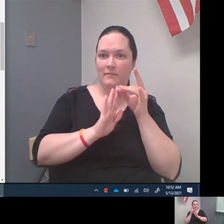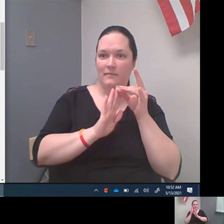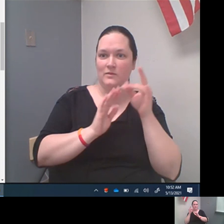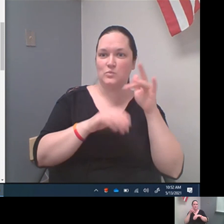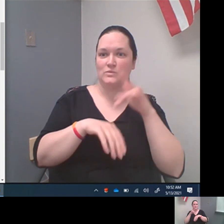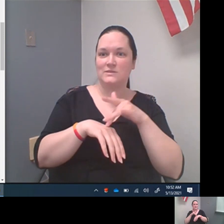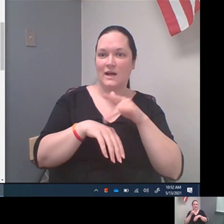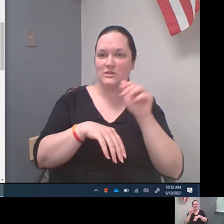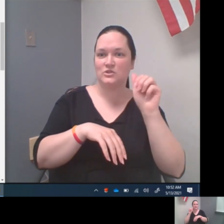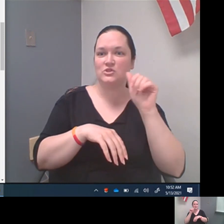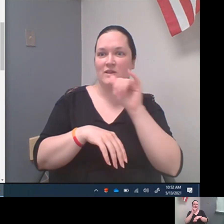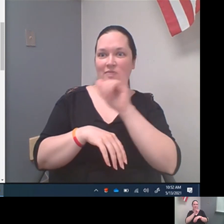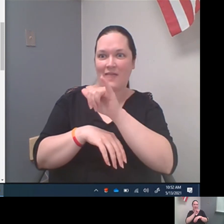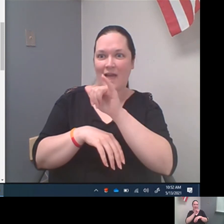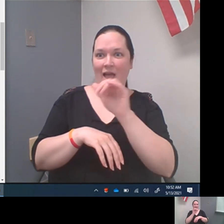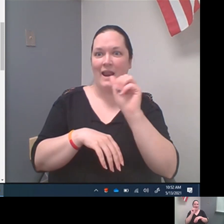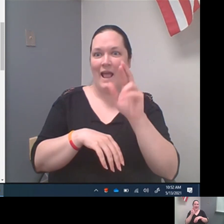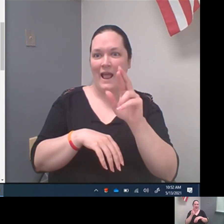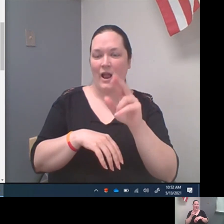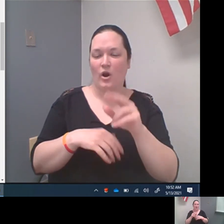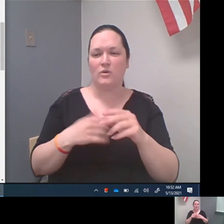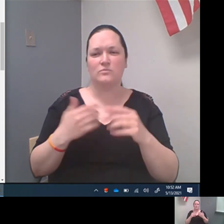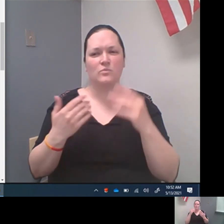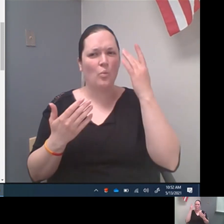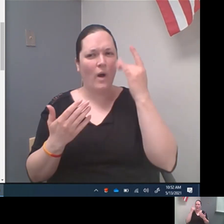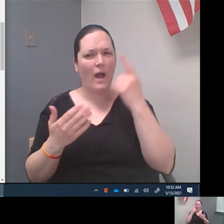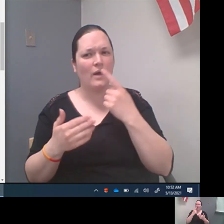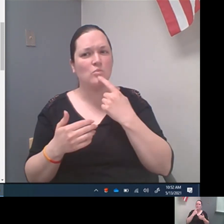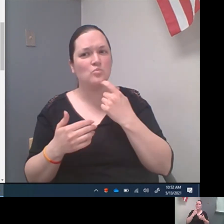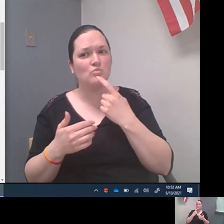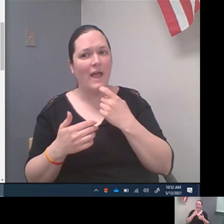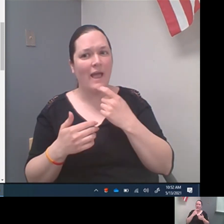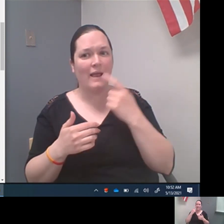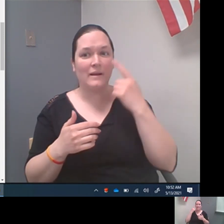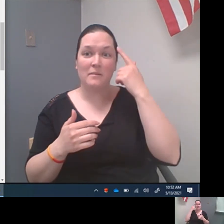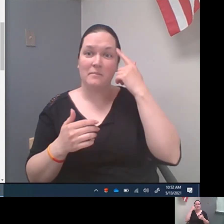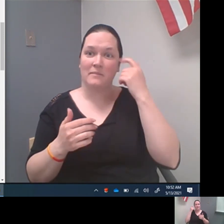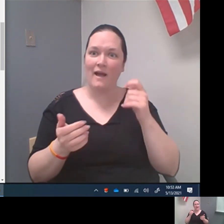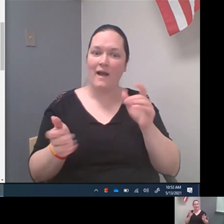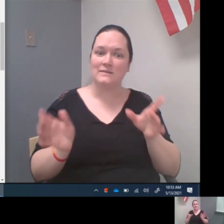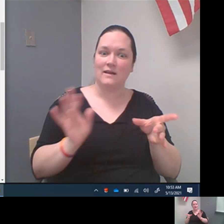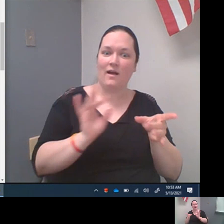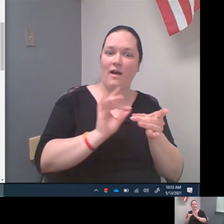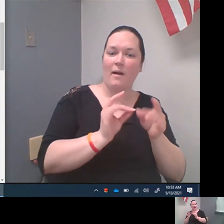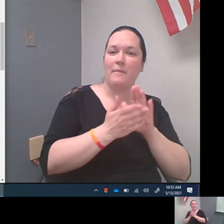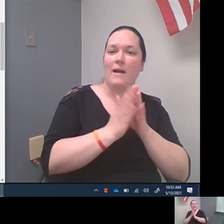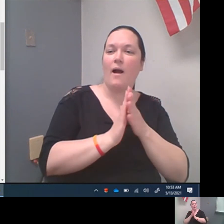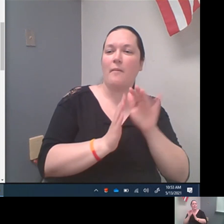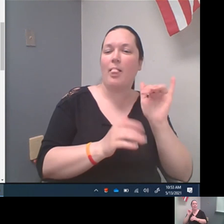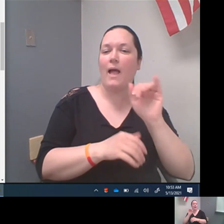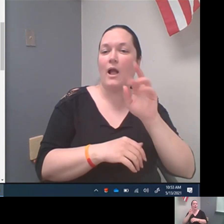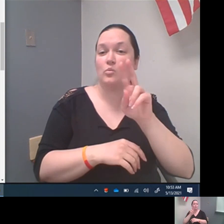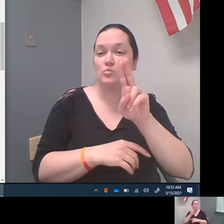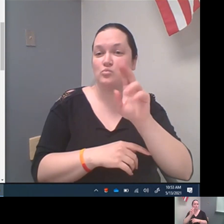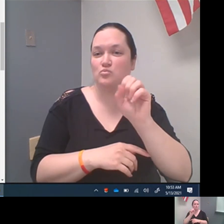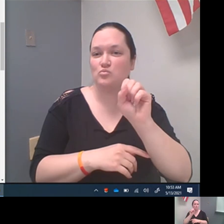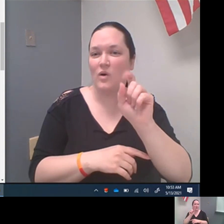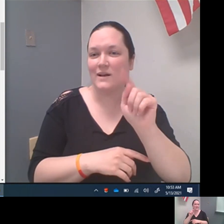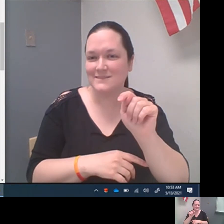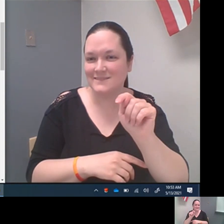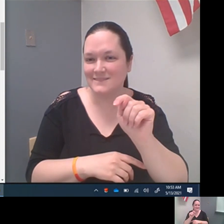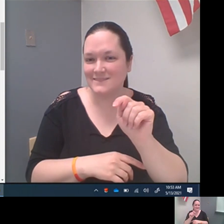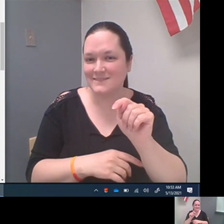it red? It's because it literally is rusting. The oxygen is attaching to the iron, and it's giving us that red color. And so that's